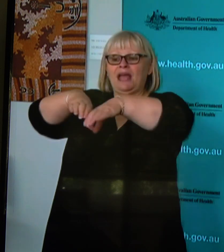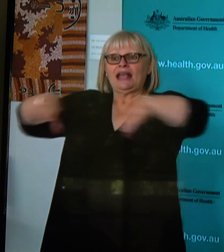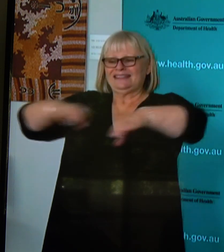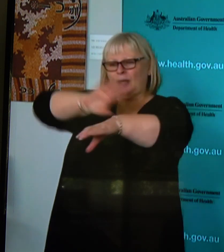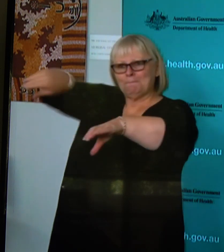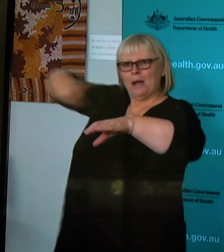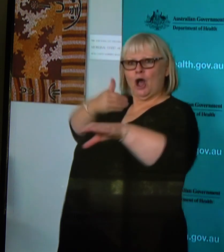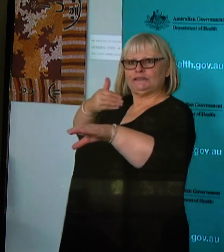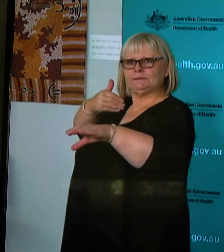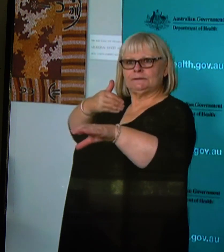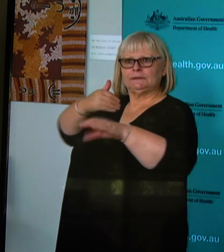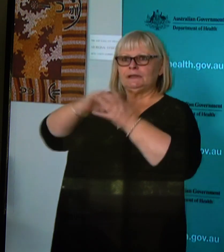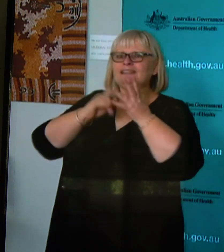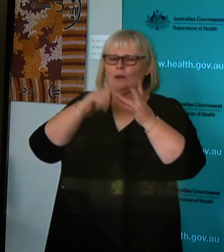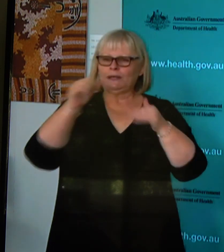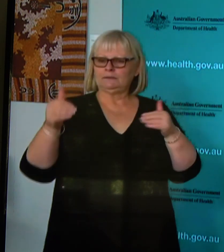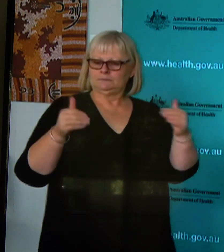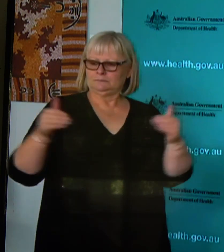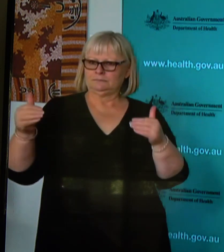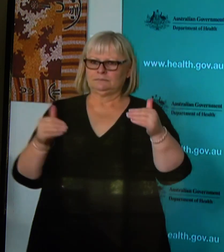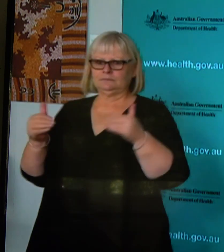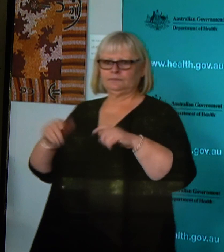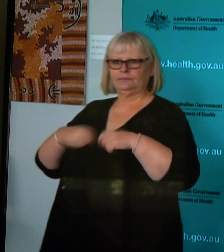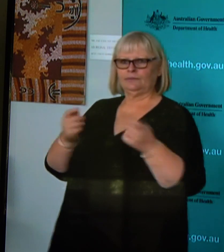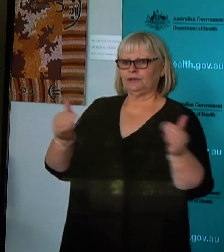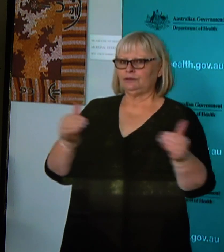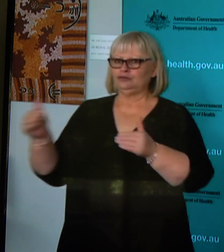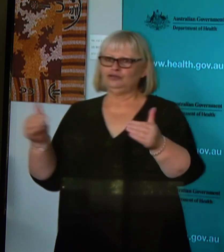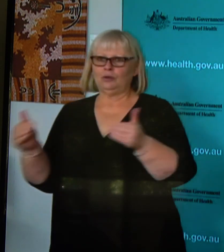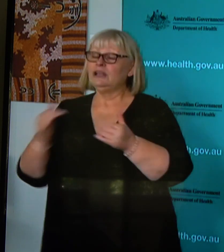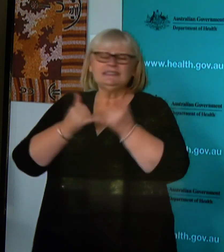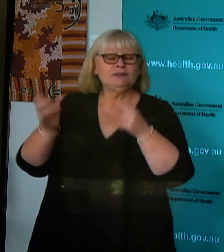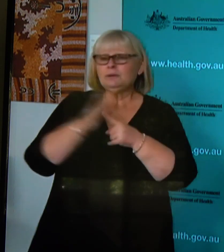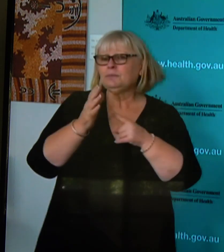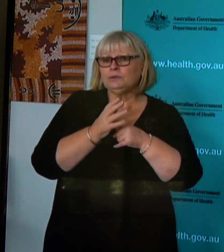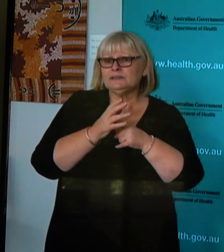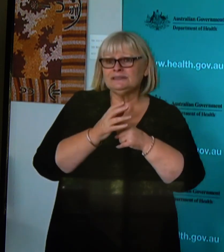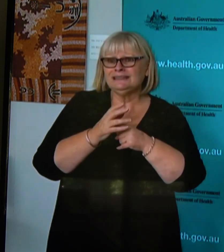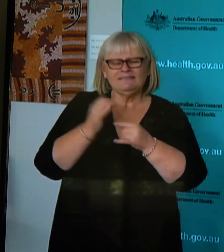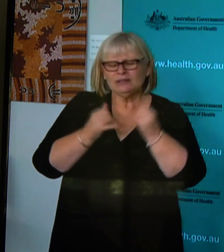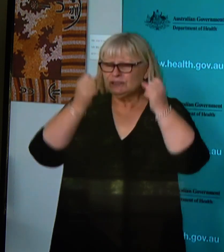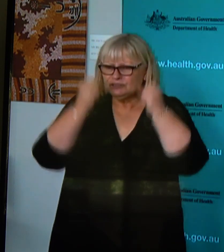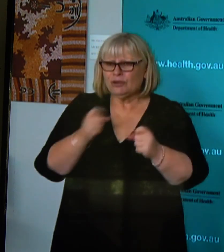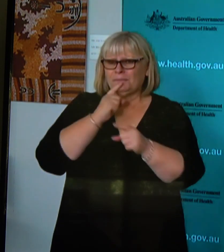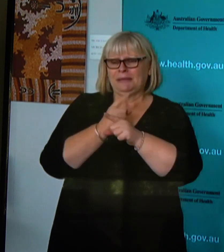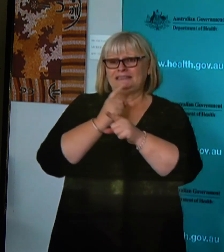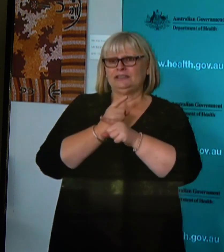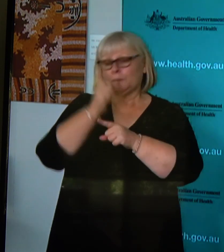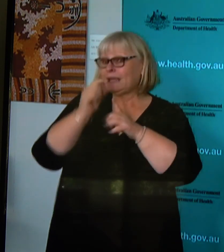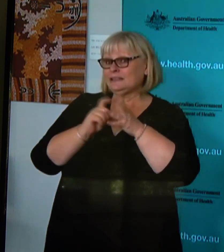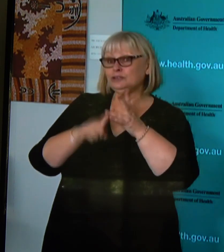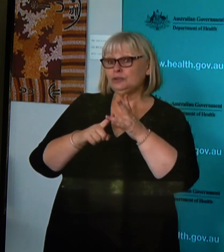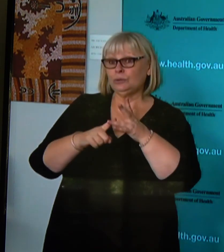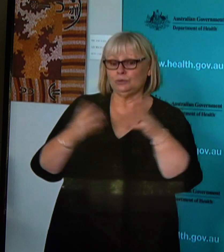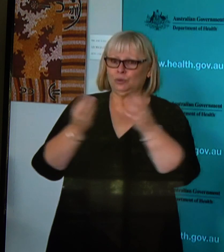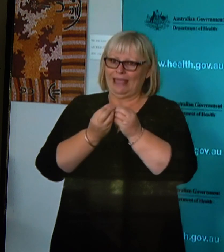to assist in allocating supply equitably. This is very important and a very strong message, and it's something we can do as a